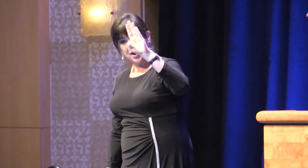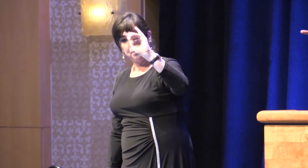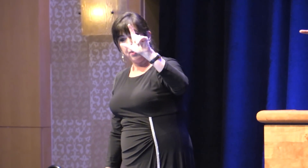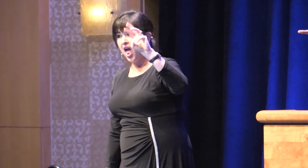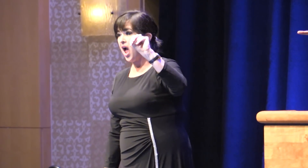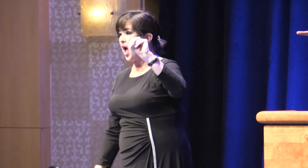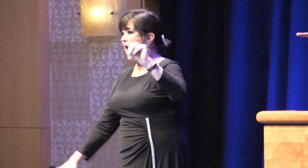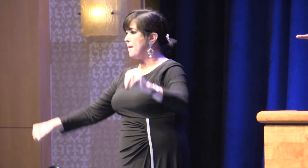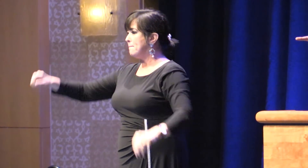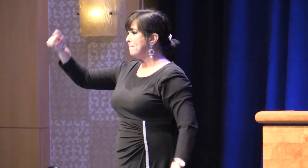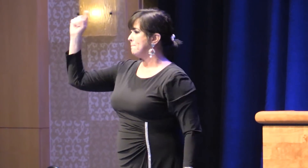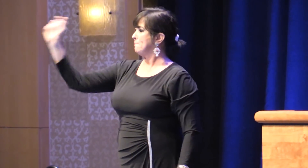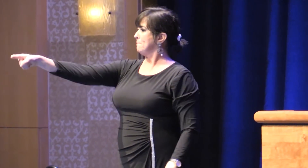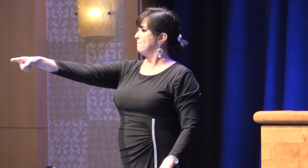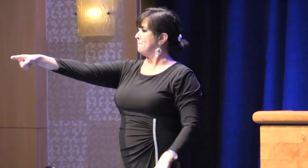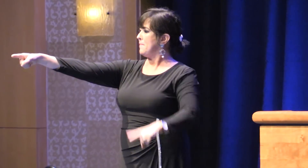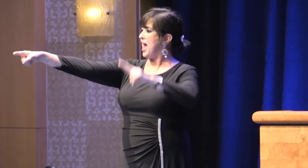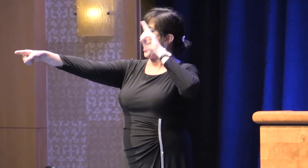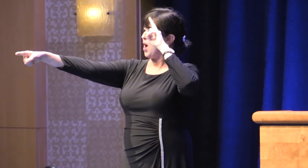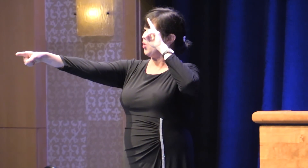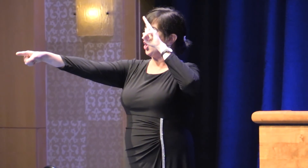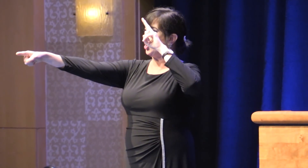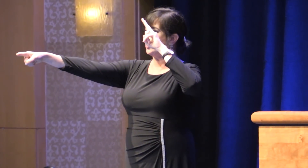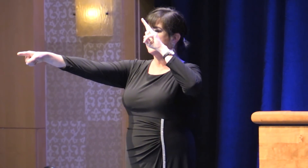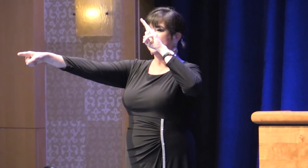National Association of the Deaf, NAD. Howard?